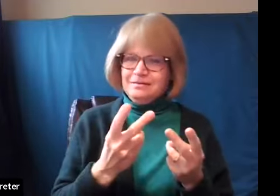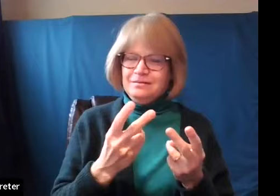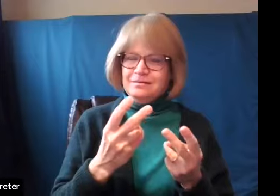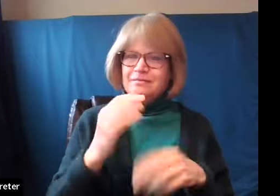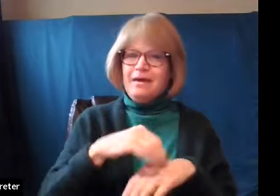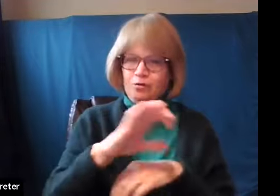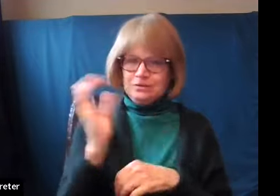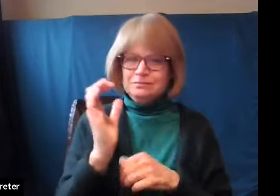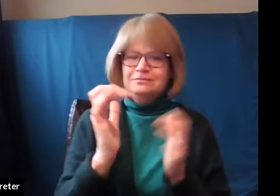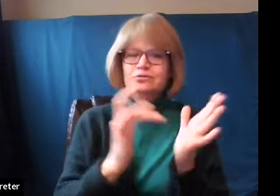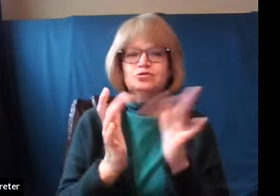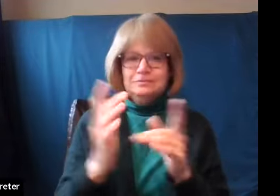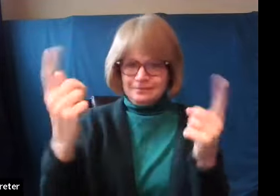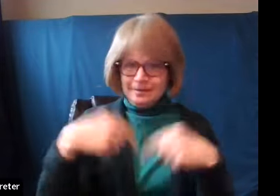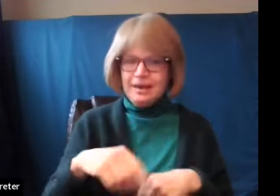at Christmas.